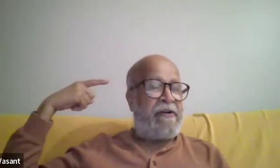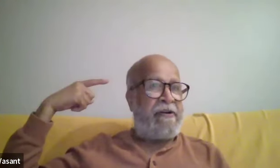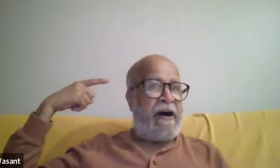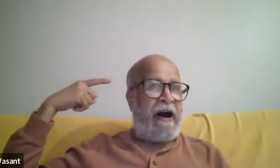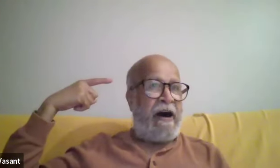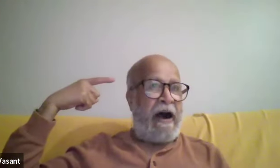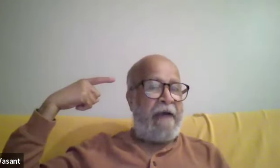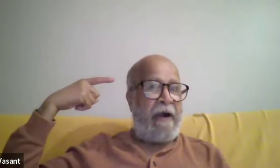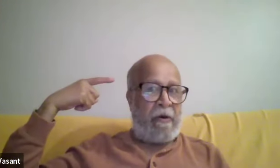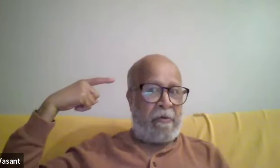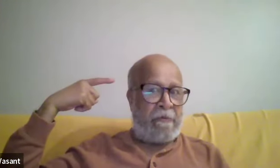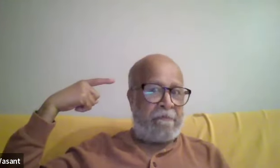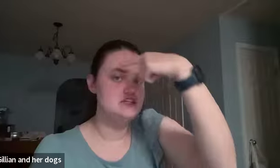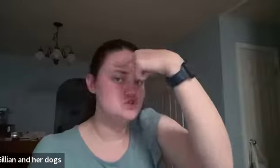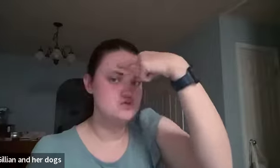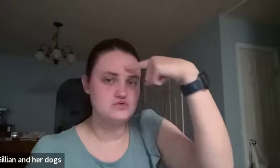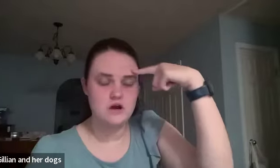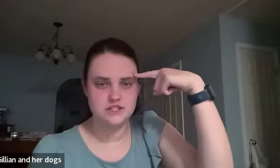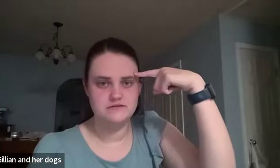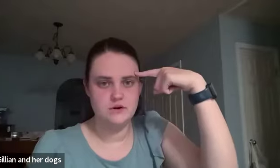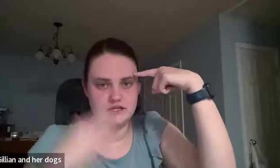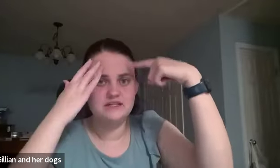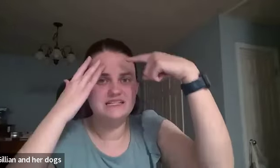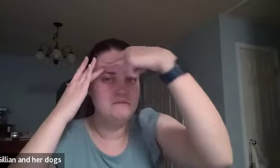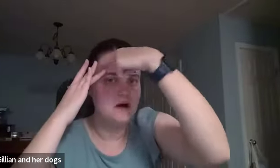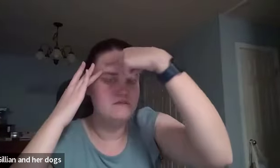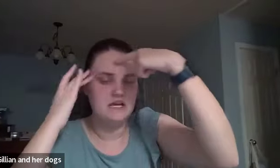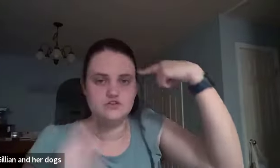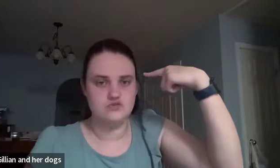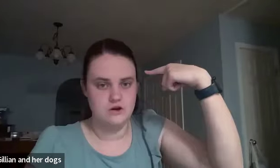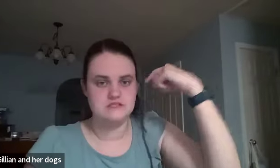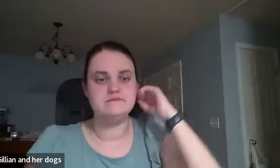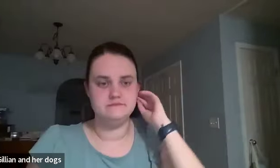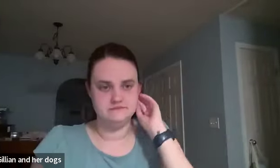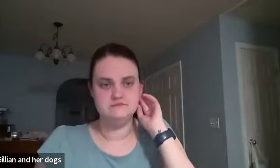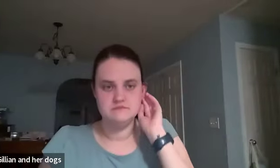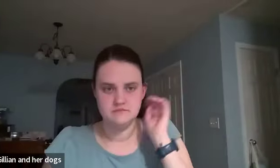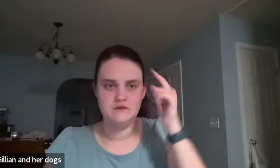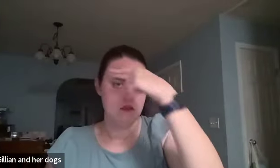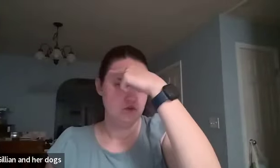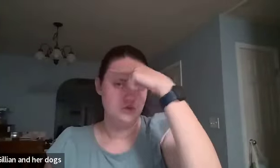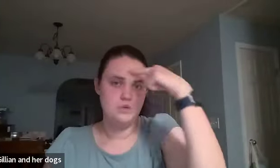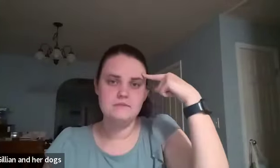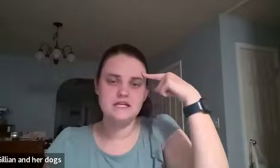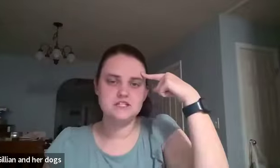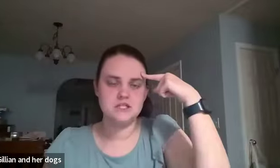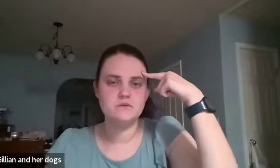ear, eyebrow? it is across your forehead. So it is above and it goes across. You want to make sure